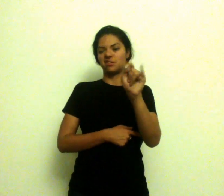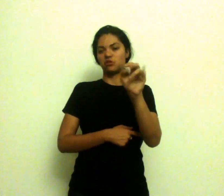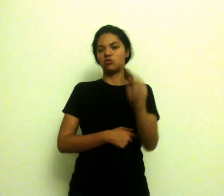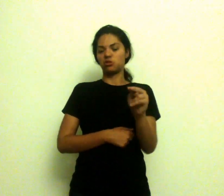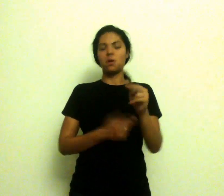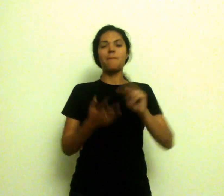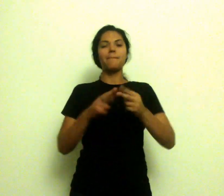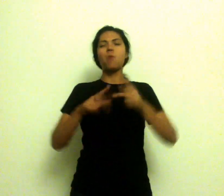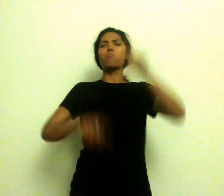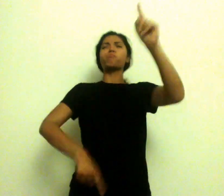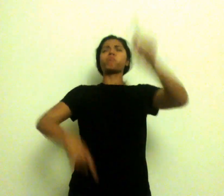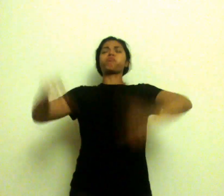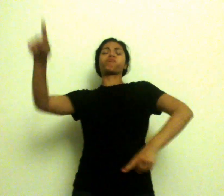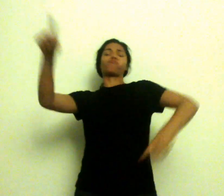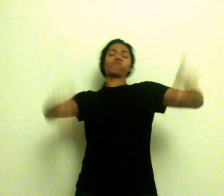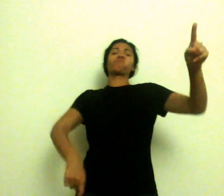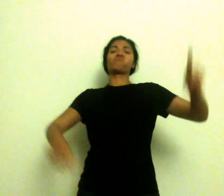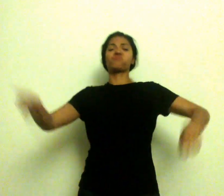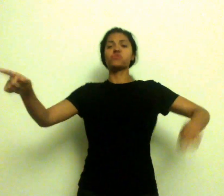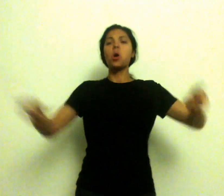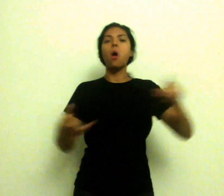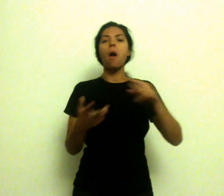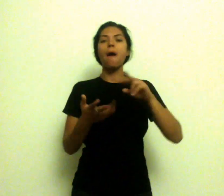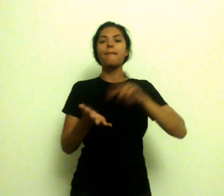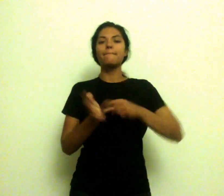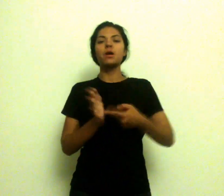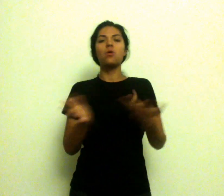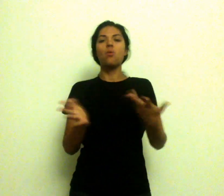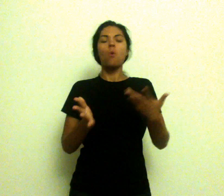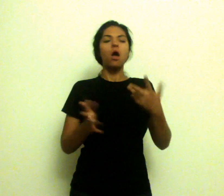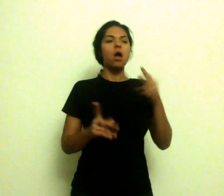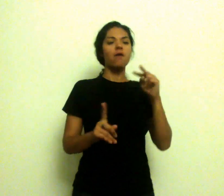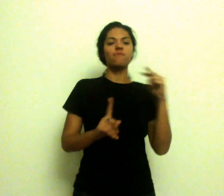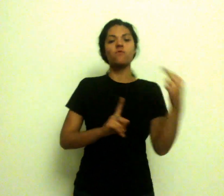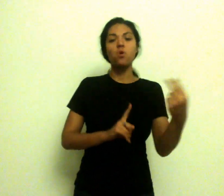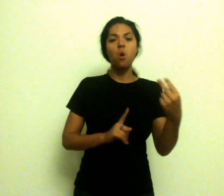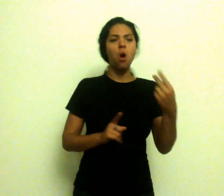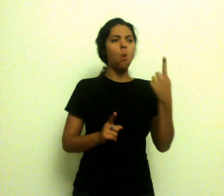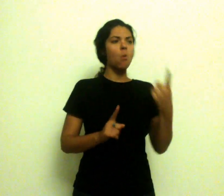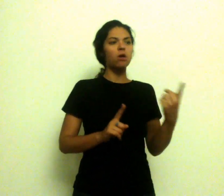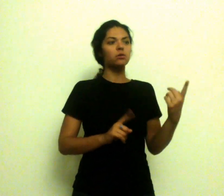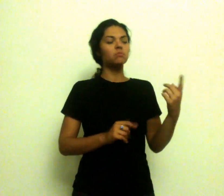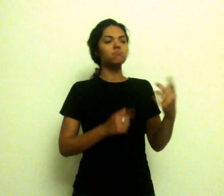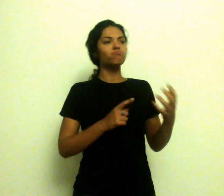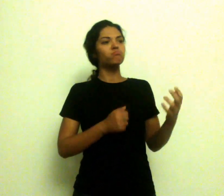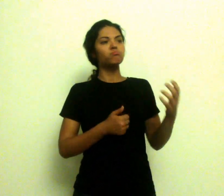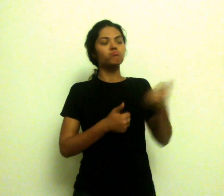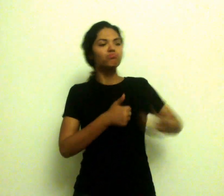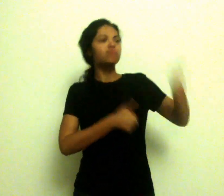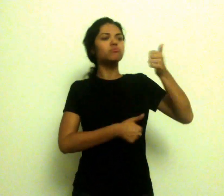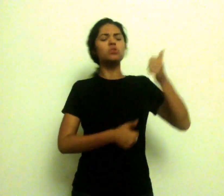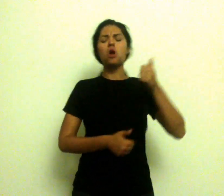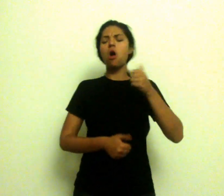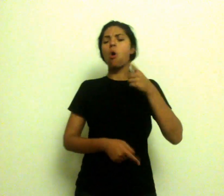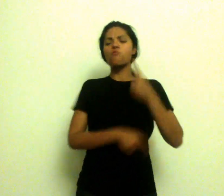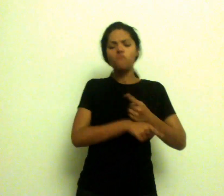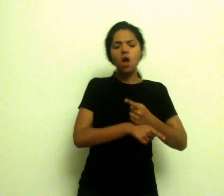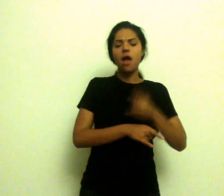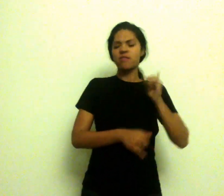of worldviews available to our members and no one worldview is dominant. Now, just to be sure, let me